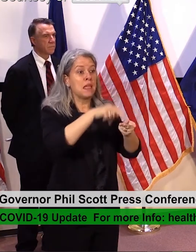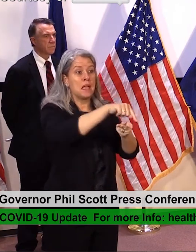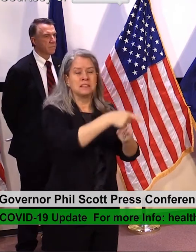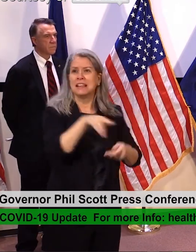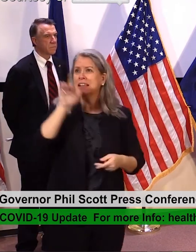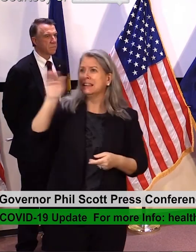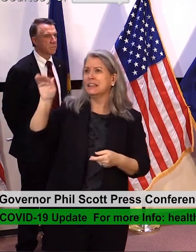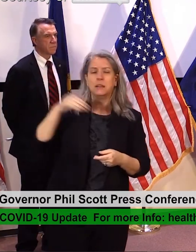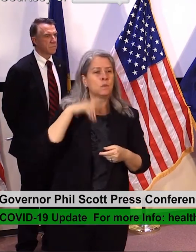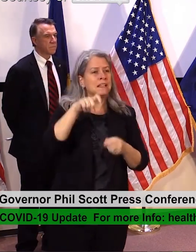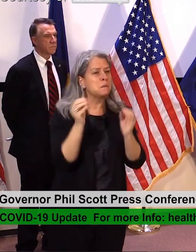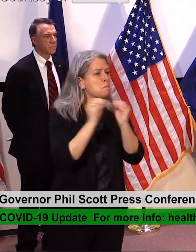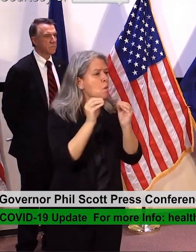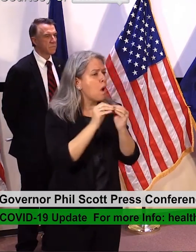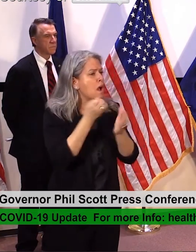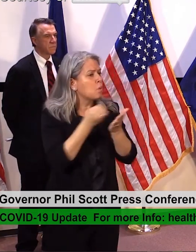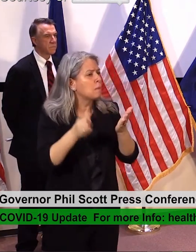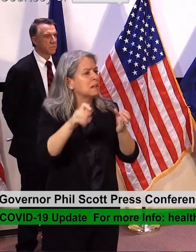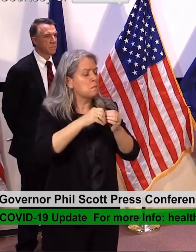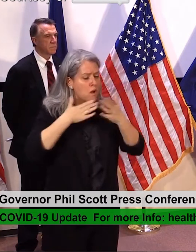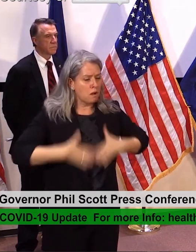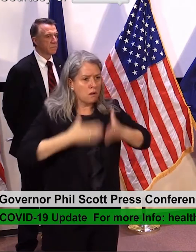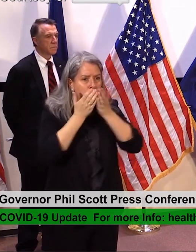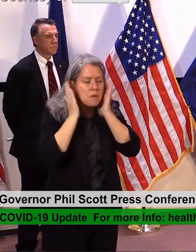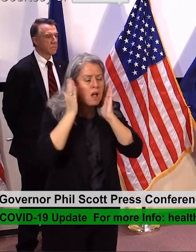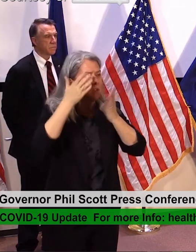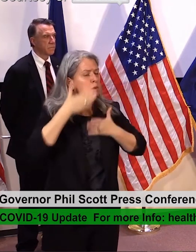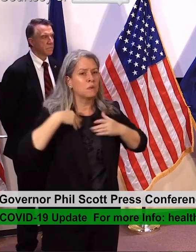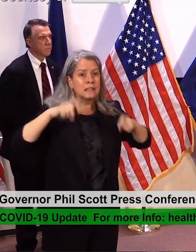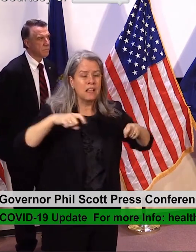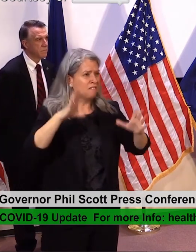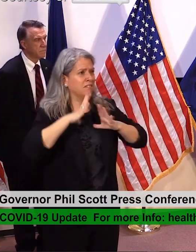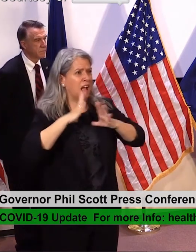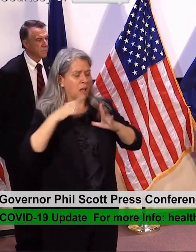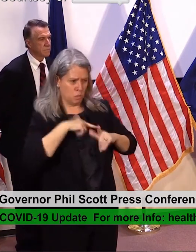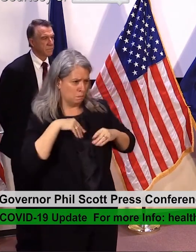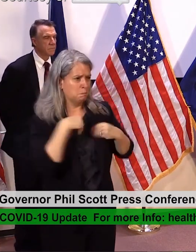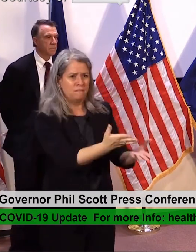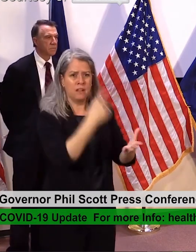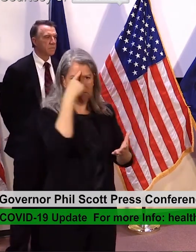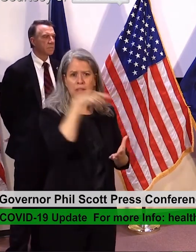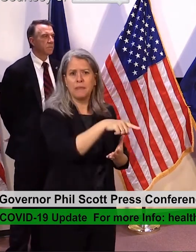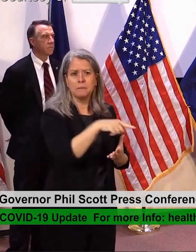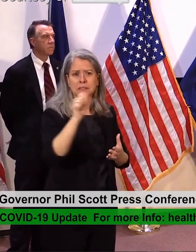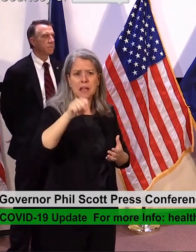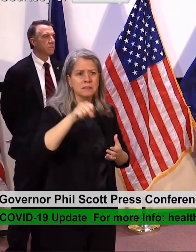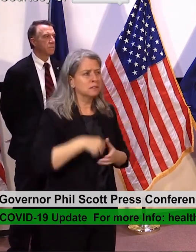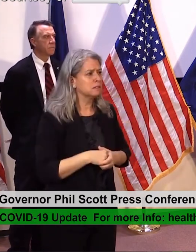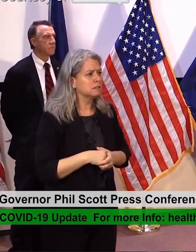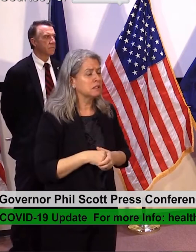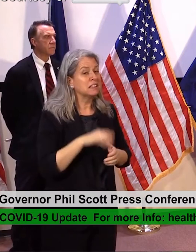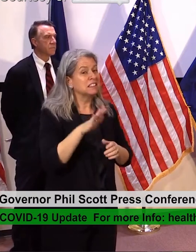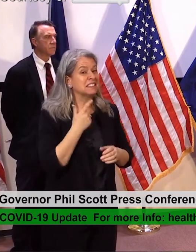for additional personal protective equipment, PPE, the state provides it. And indeed, in our